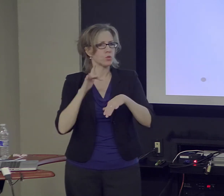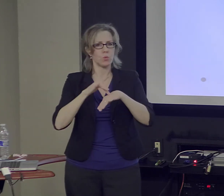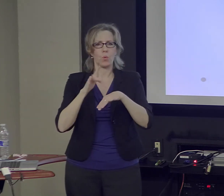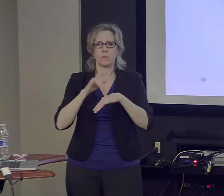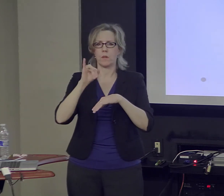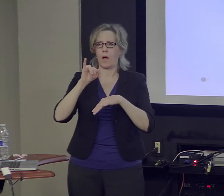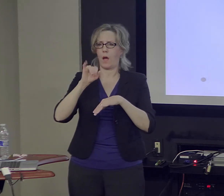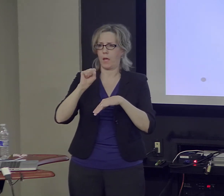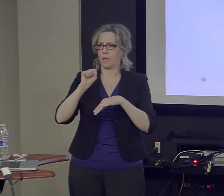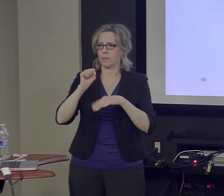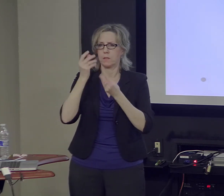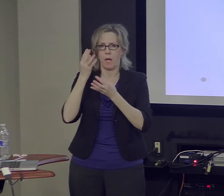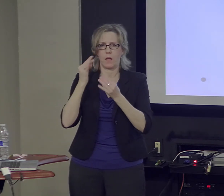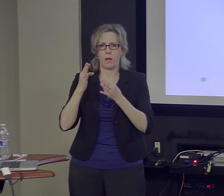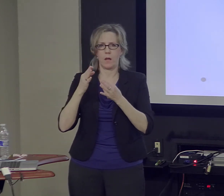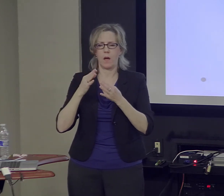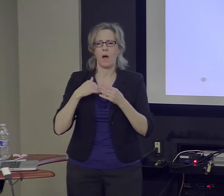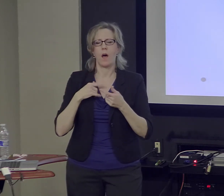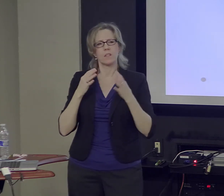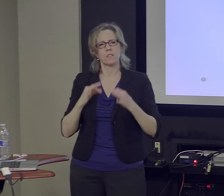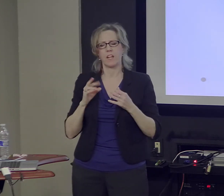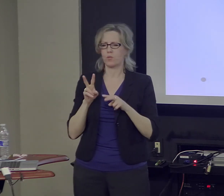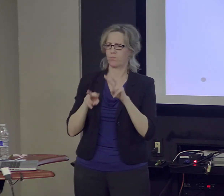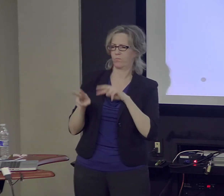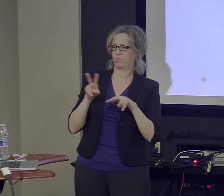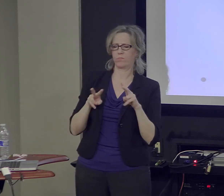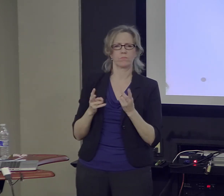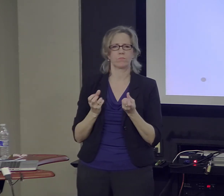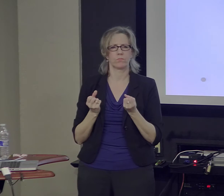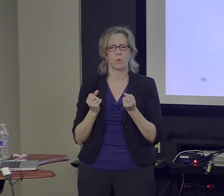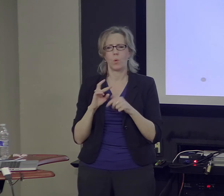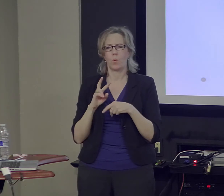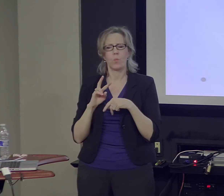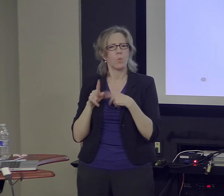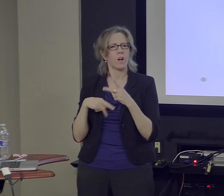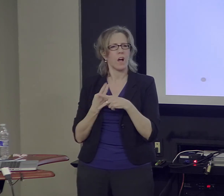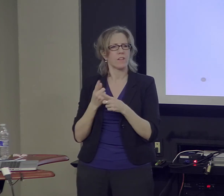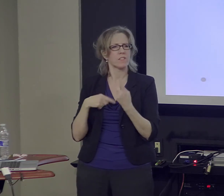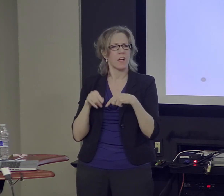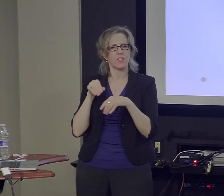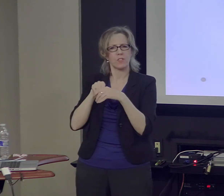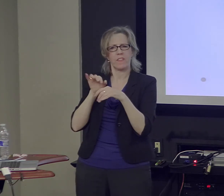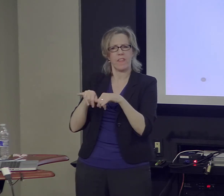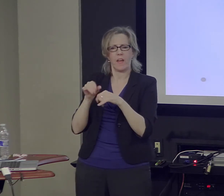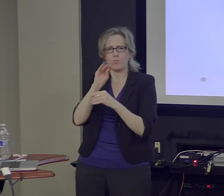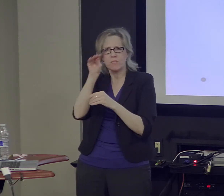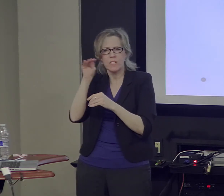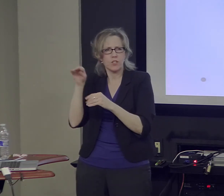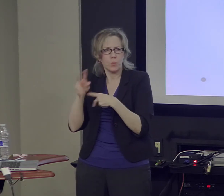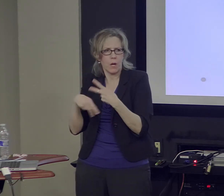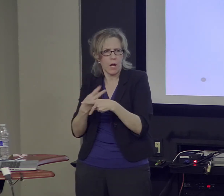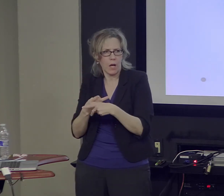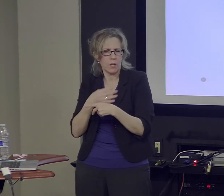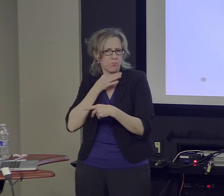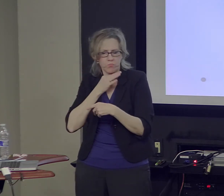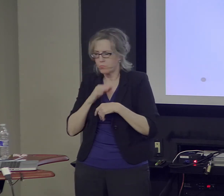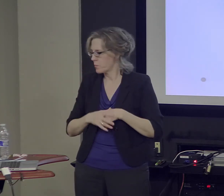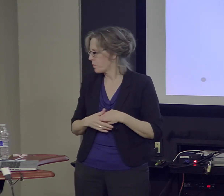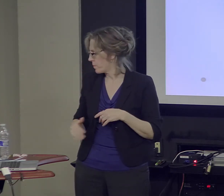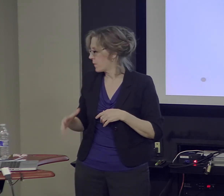And so I did collect some data on international sign language and looked at what the percentages